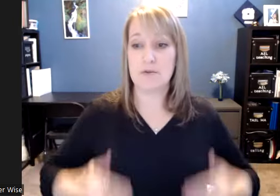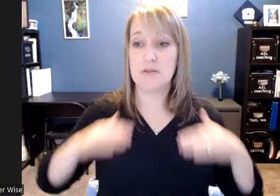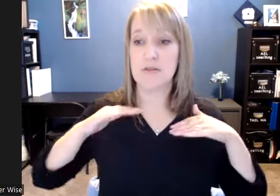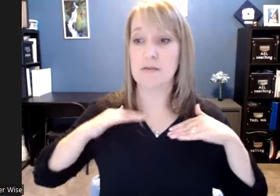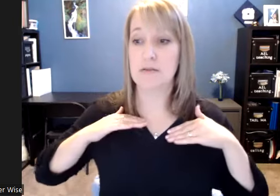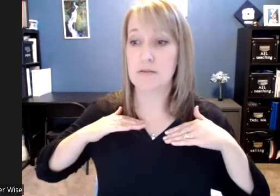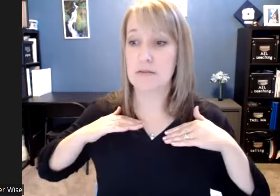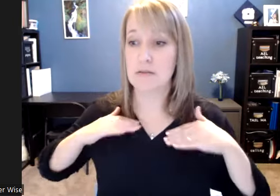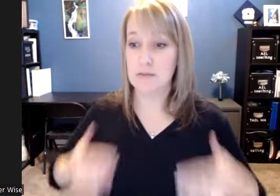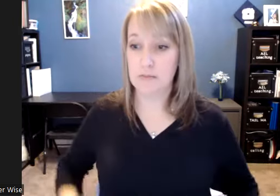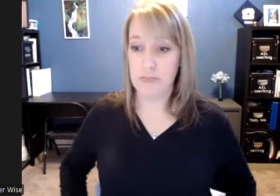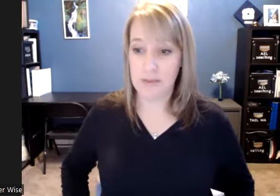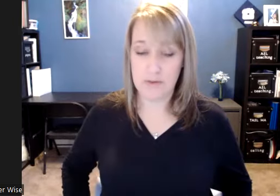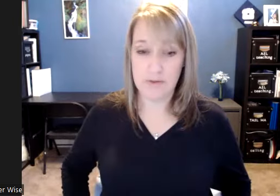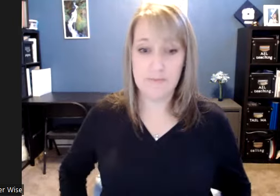Blouse, blouse.